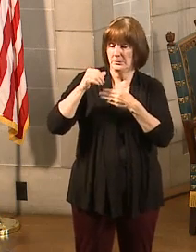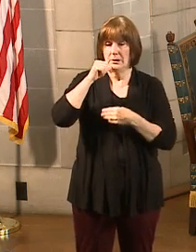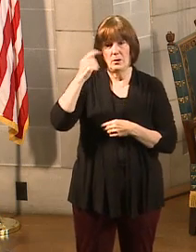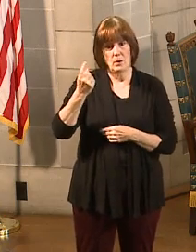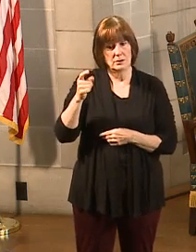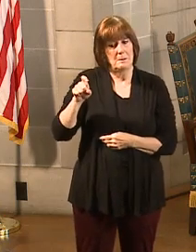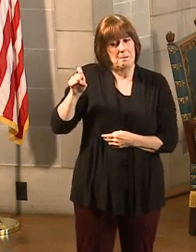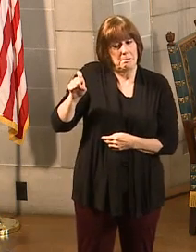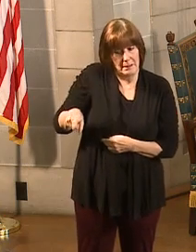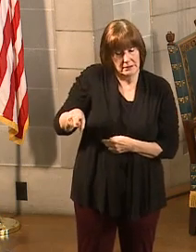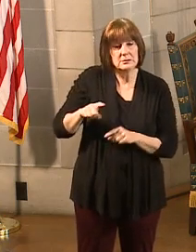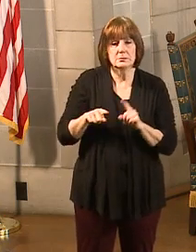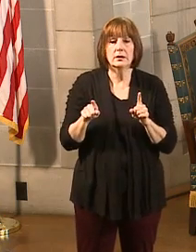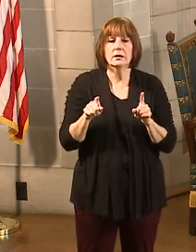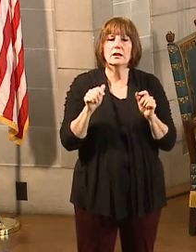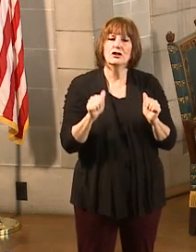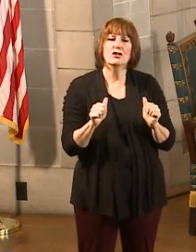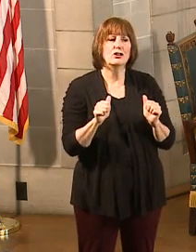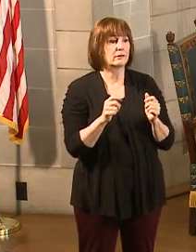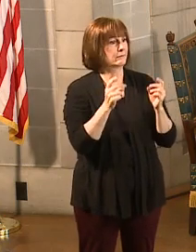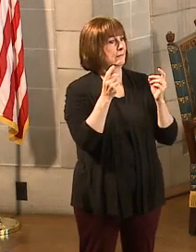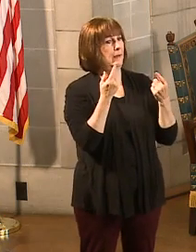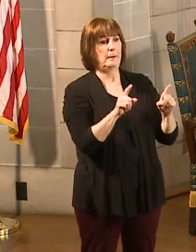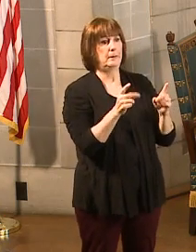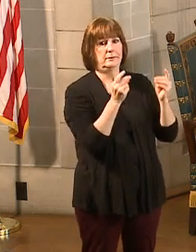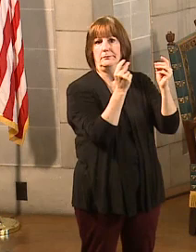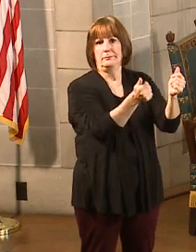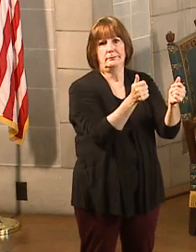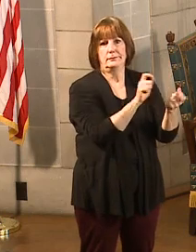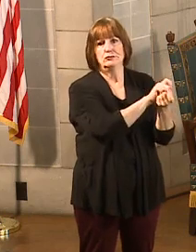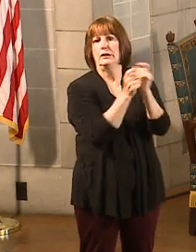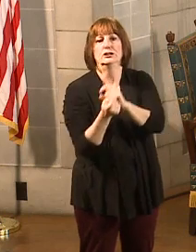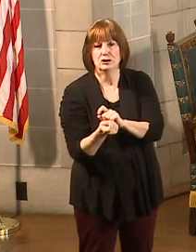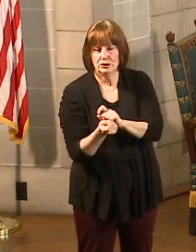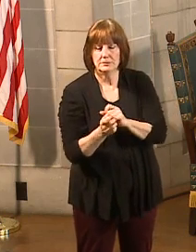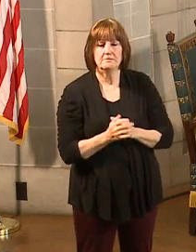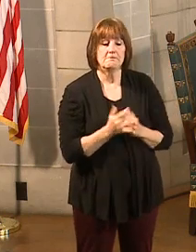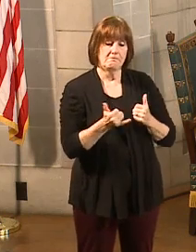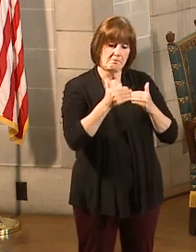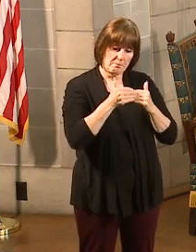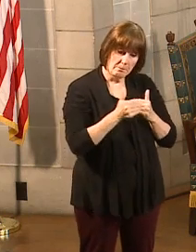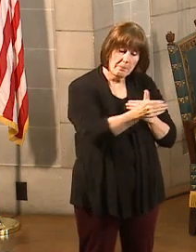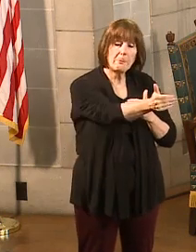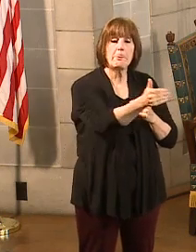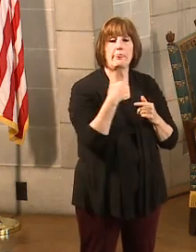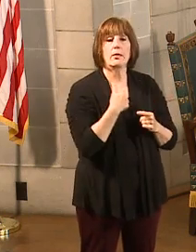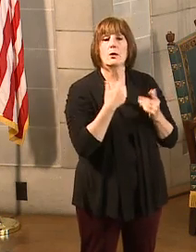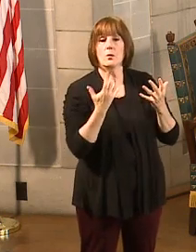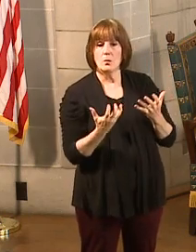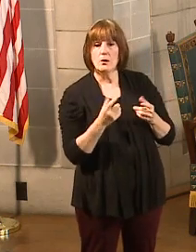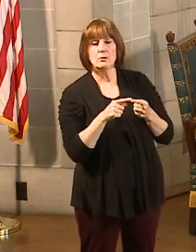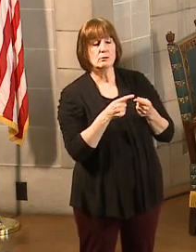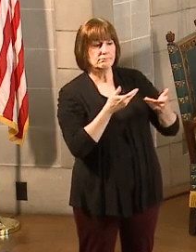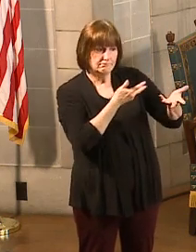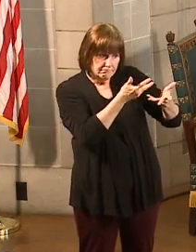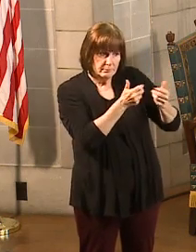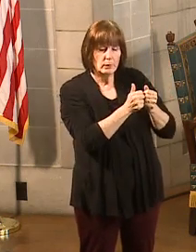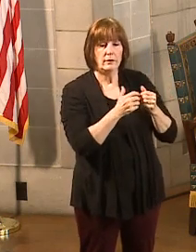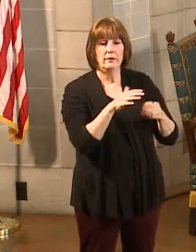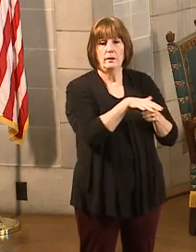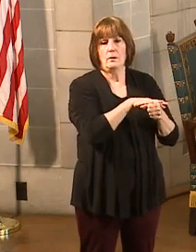only a must, but it may arise at a moment's notice. Going forward, we are committed to consultation with local health